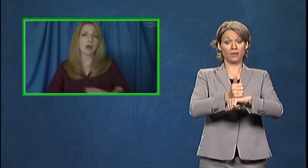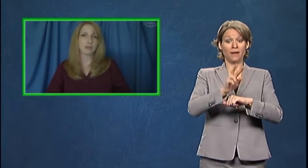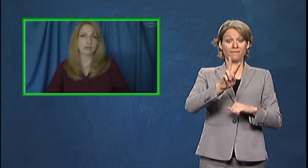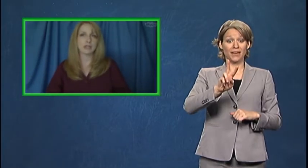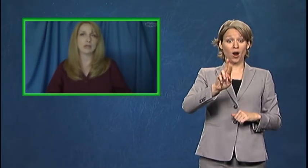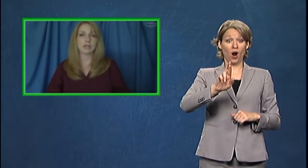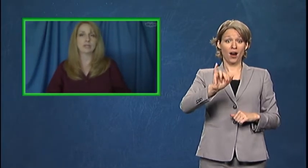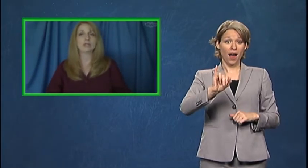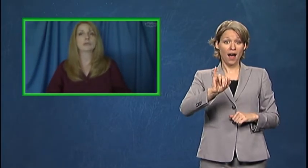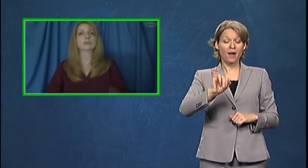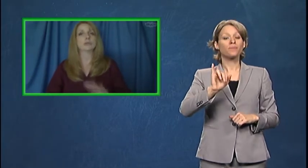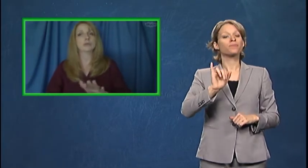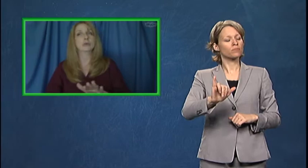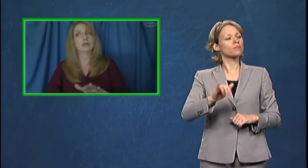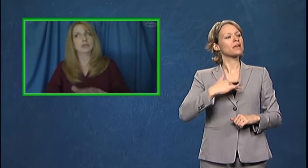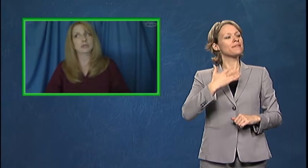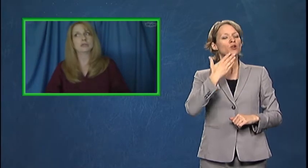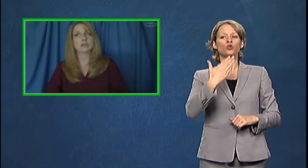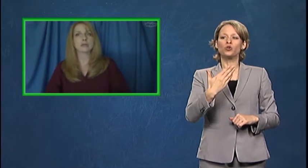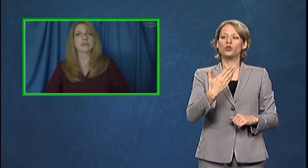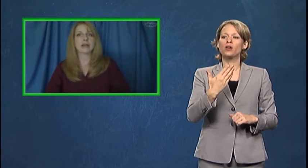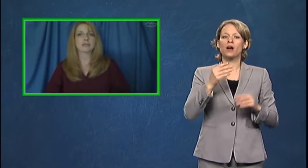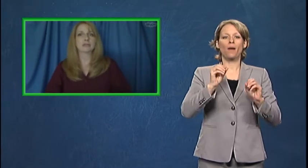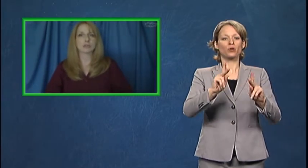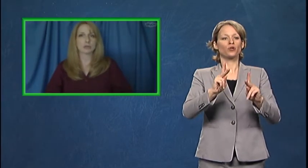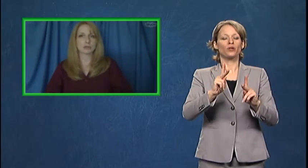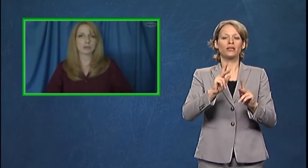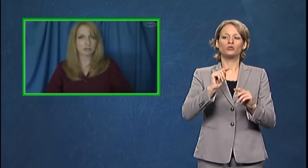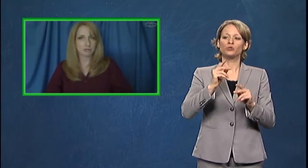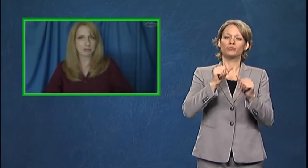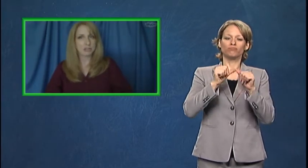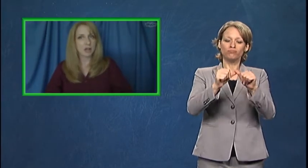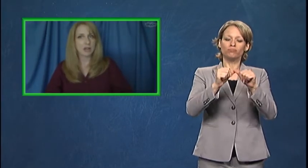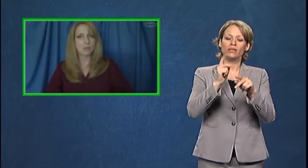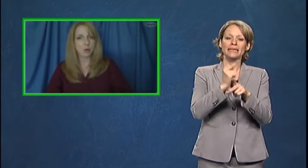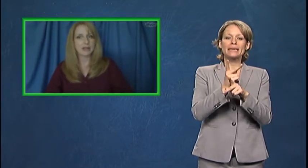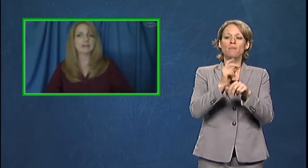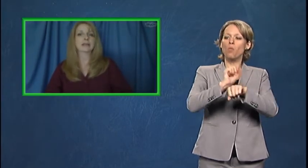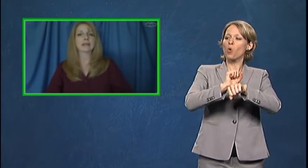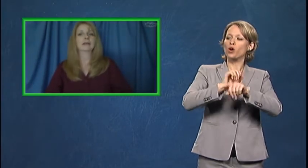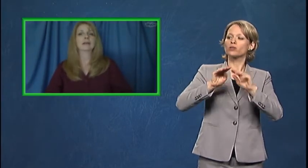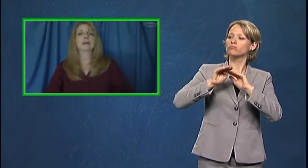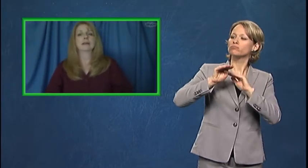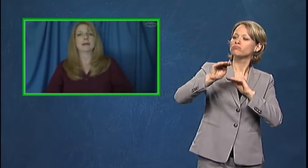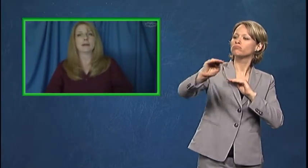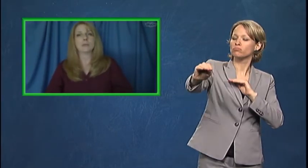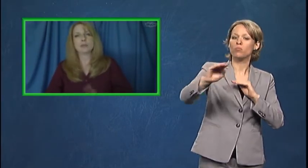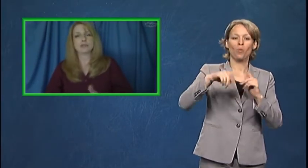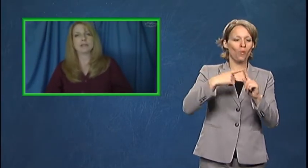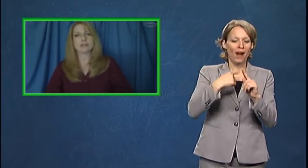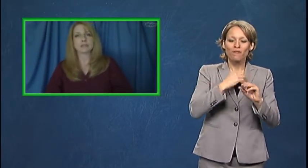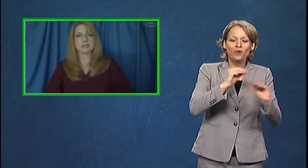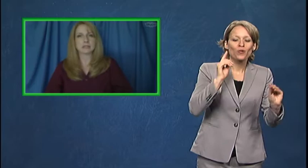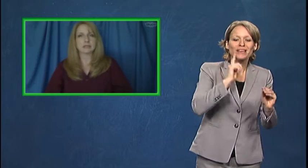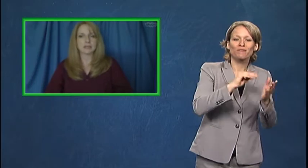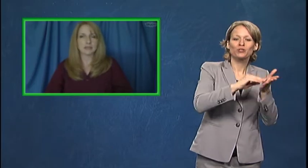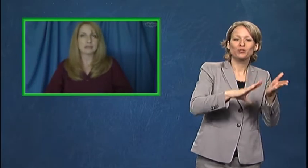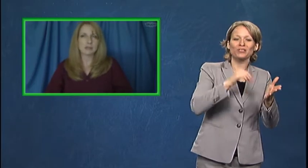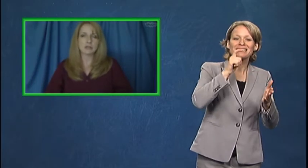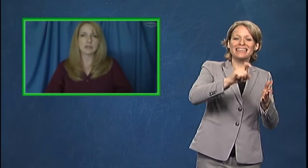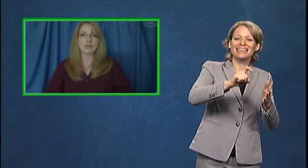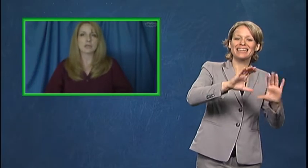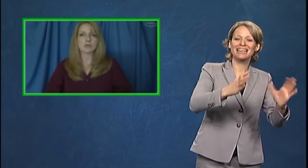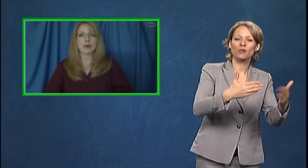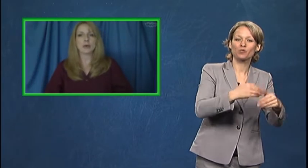one option that we could use to use those staff interpreters their time wisely. We provide services to the rest